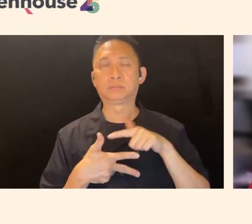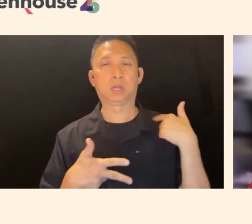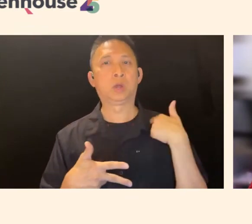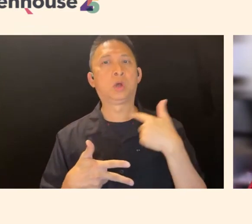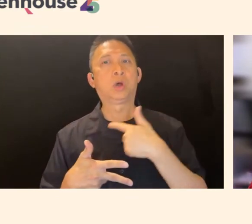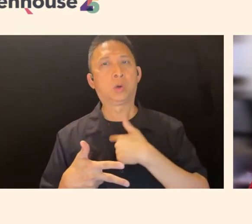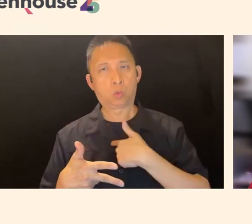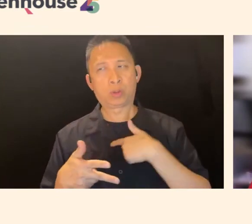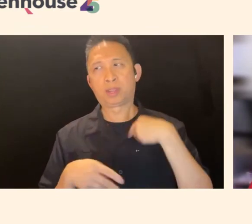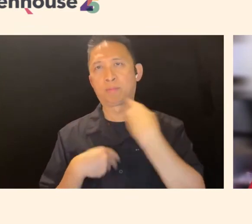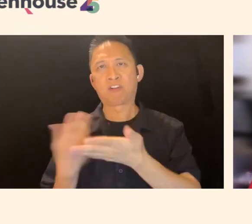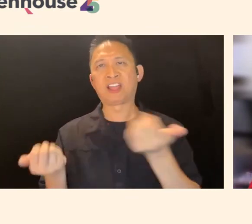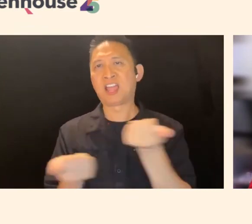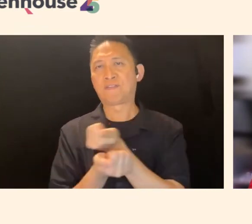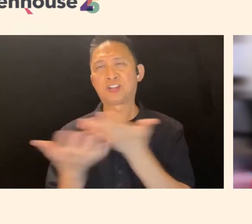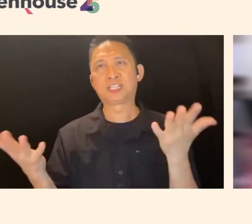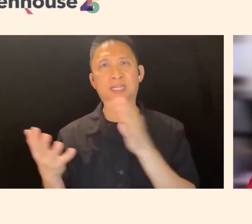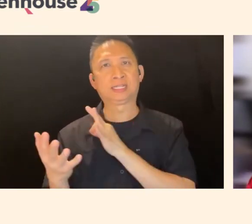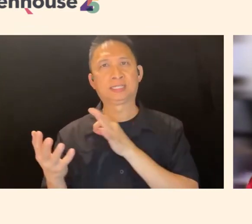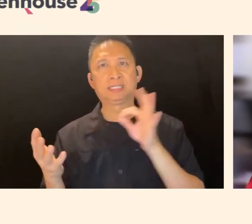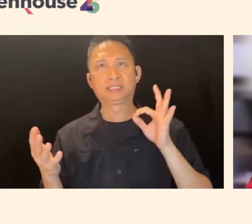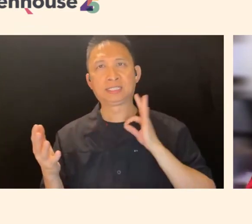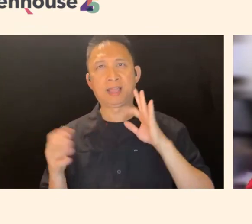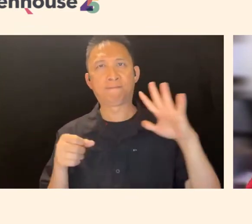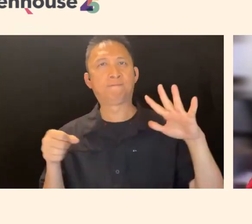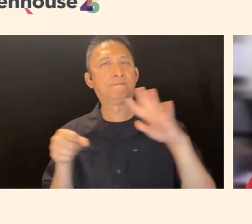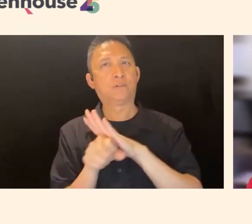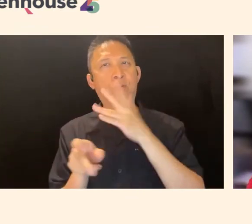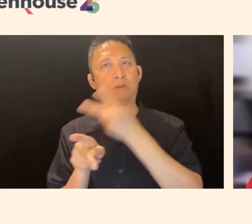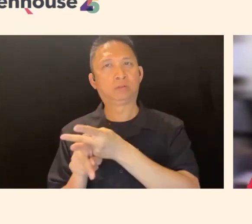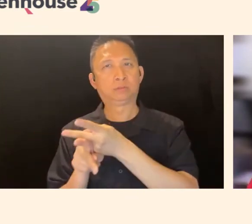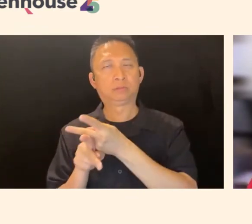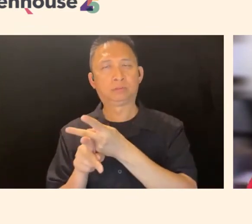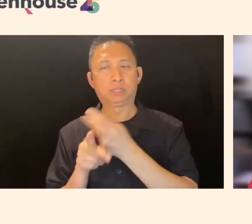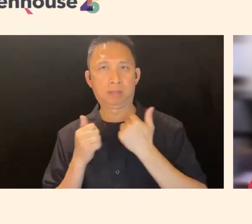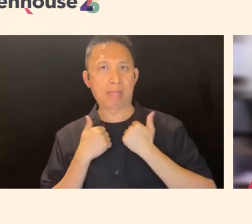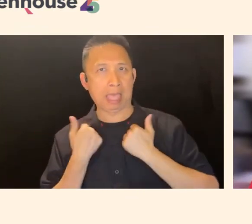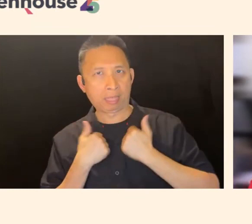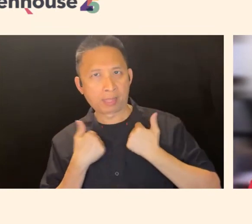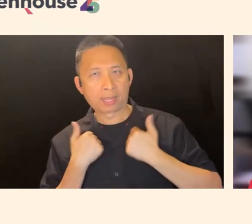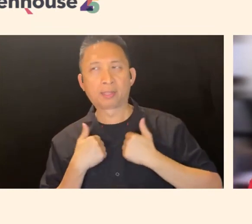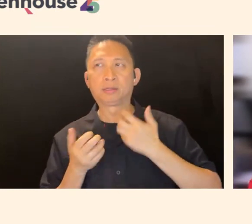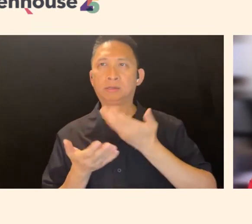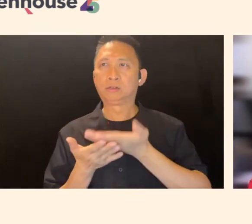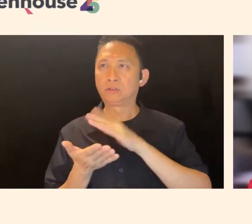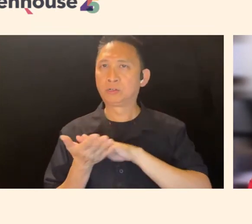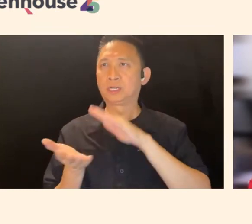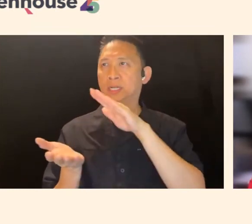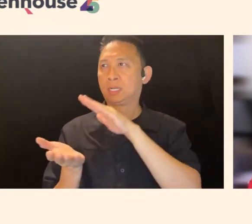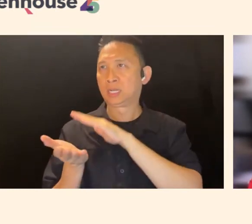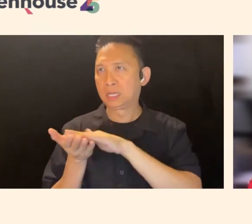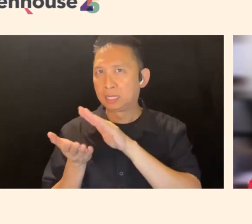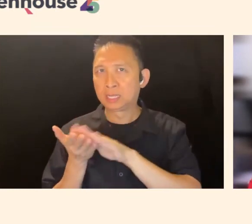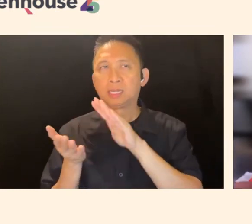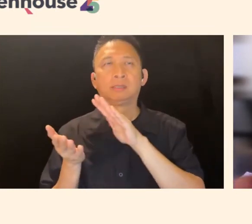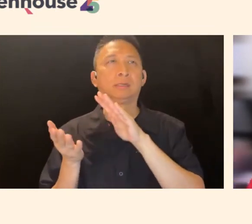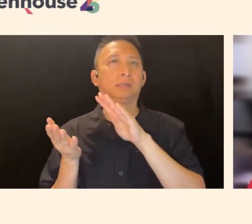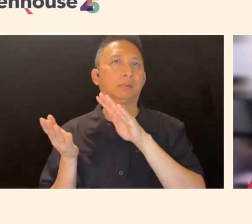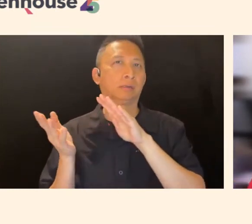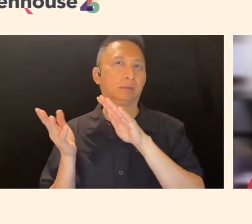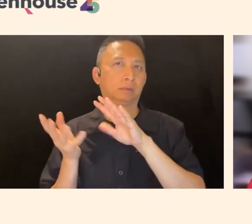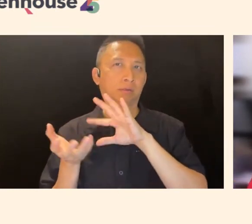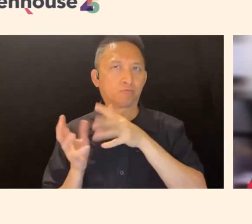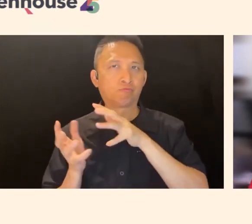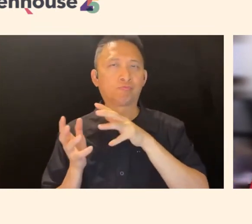everything is done by the staff. Like your bathing, cooking, cleaning, um,